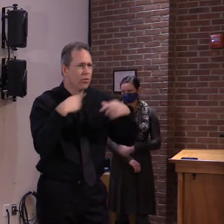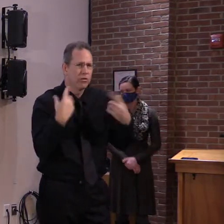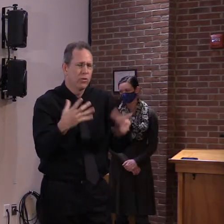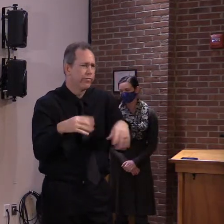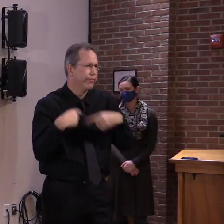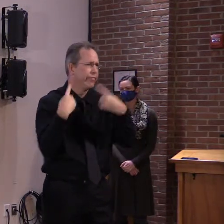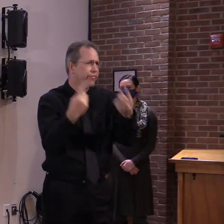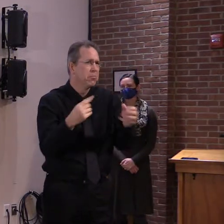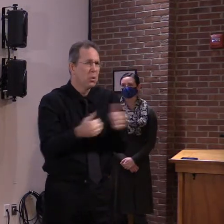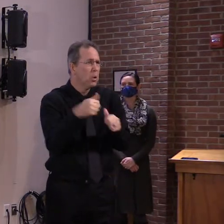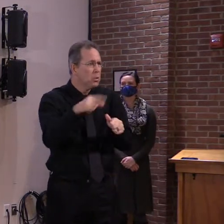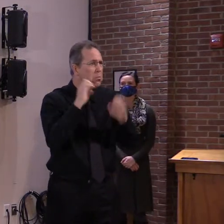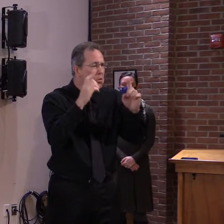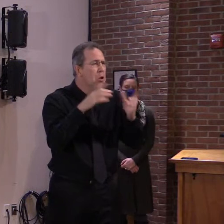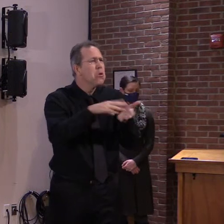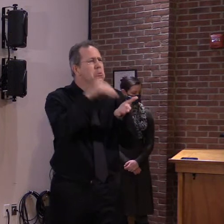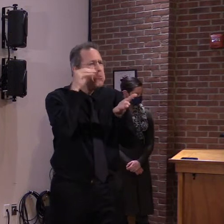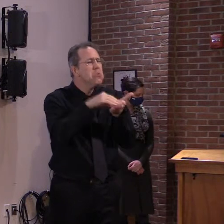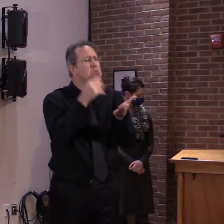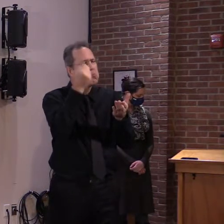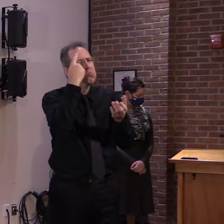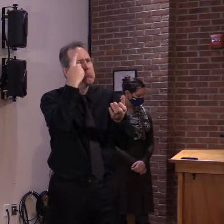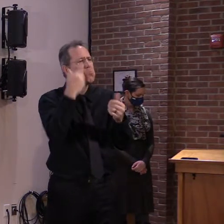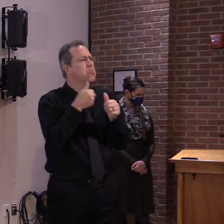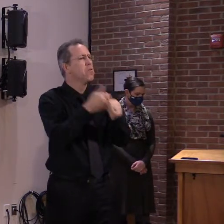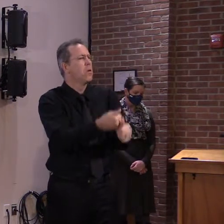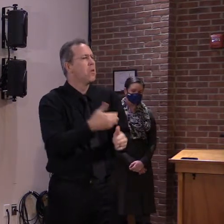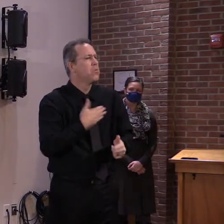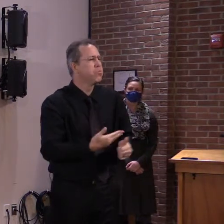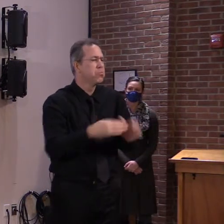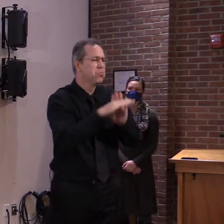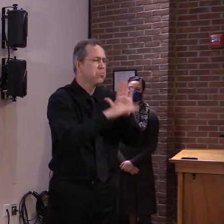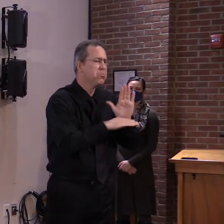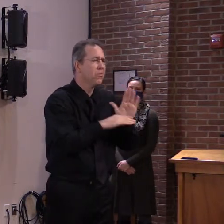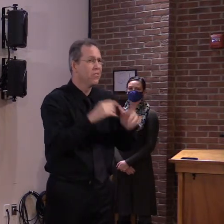as punishment. It's just a reality at this point.